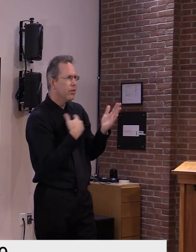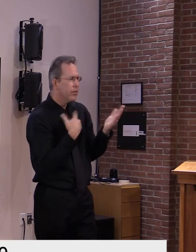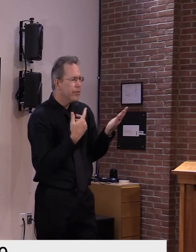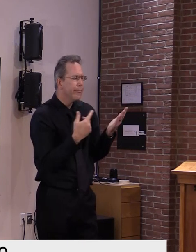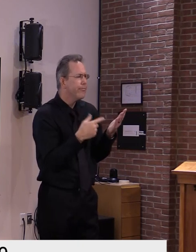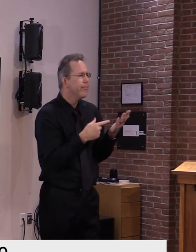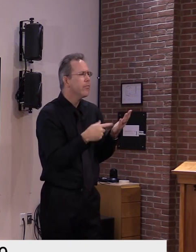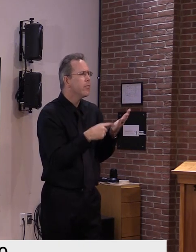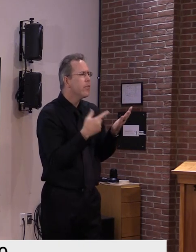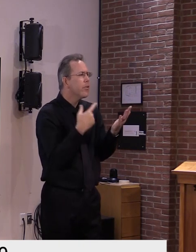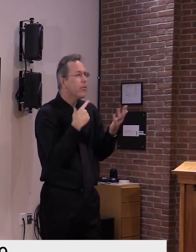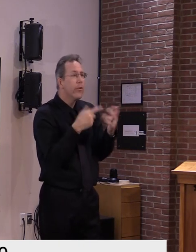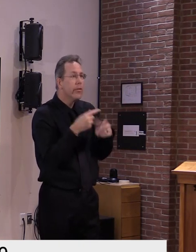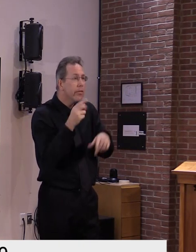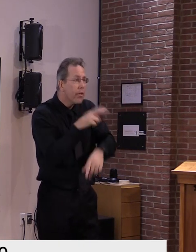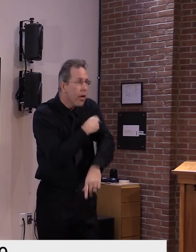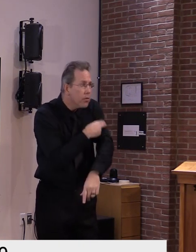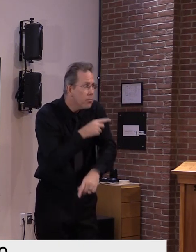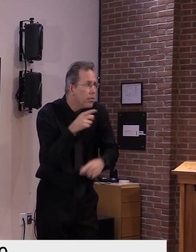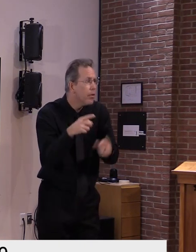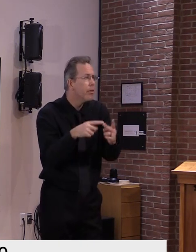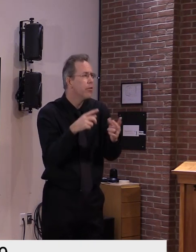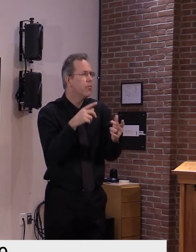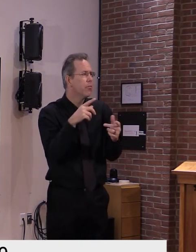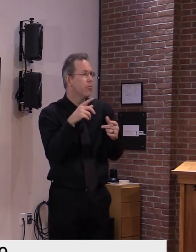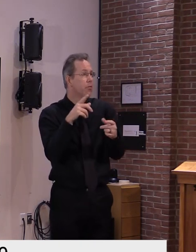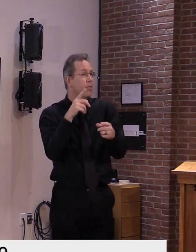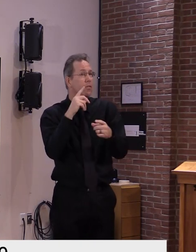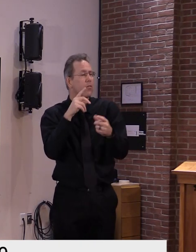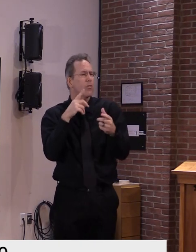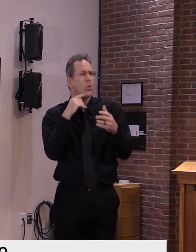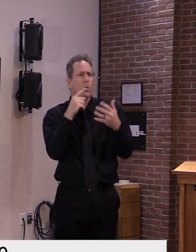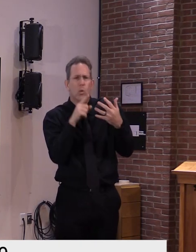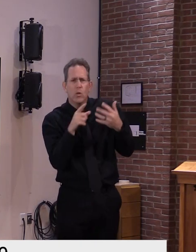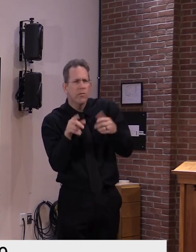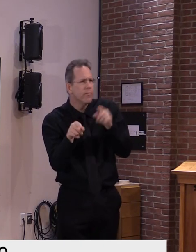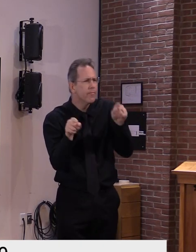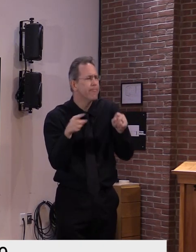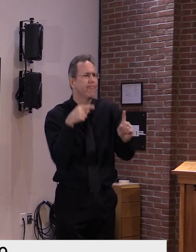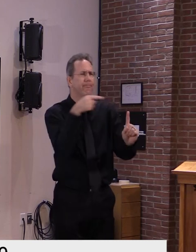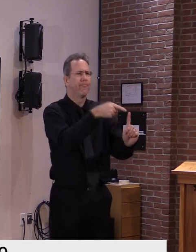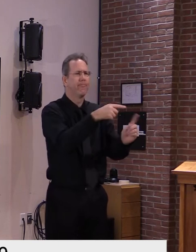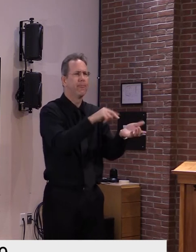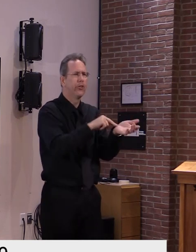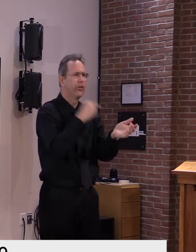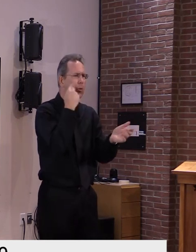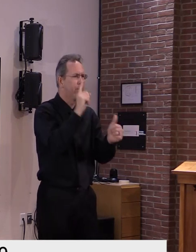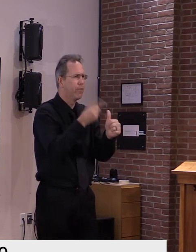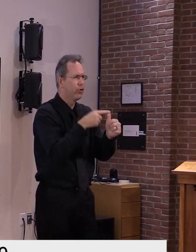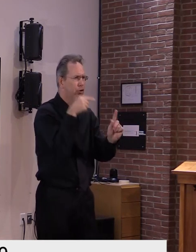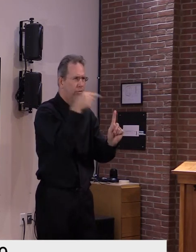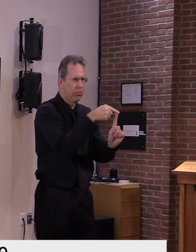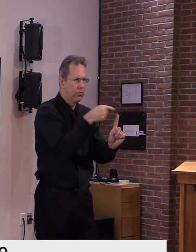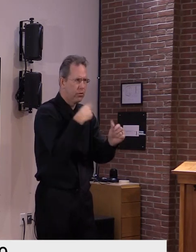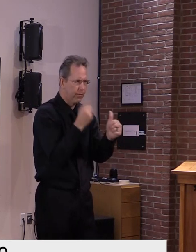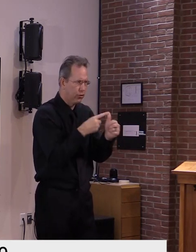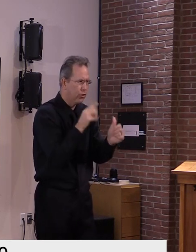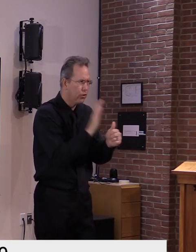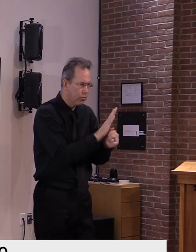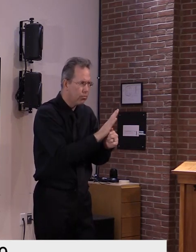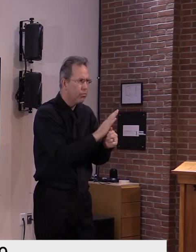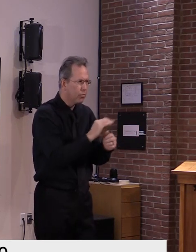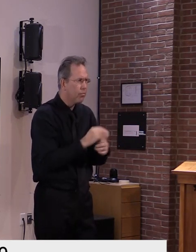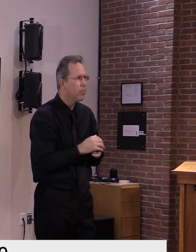in those facilities. So we're clearly trying to prioritize that group and working with the pharmacies that are going